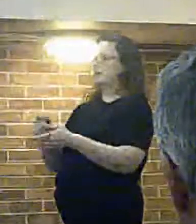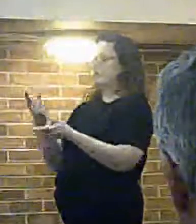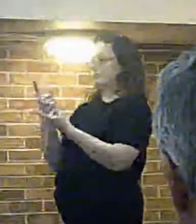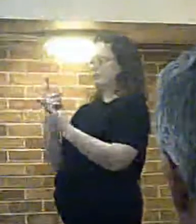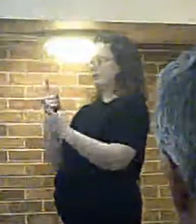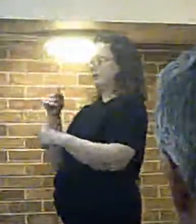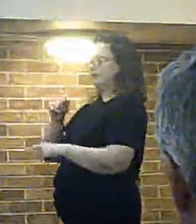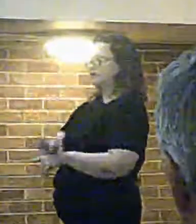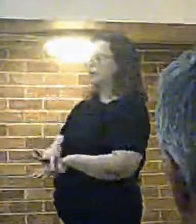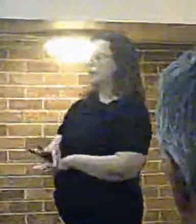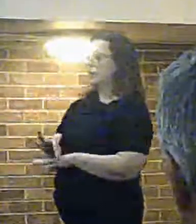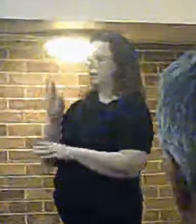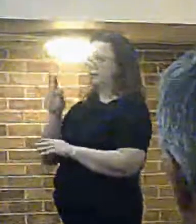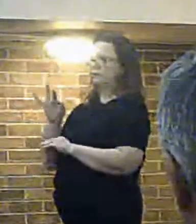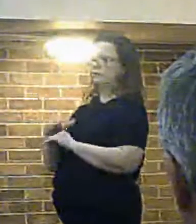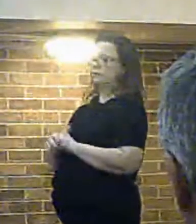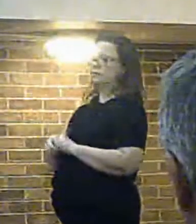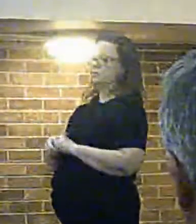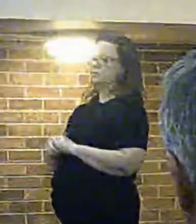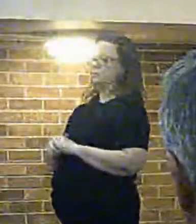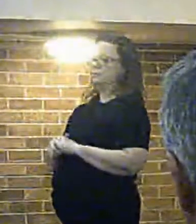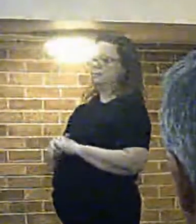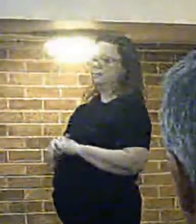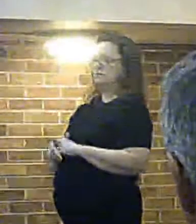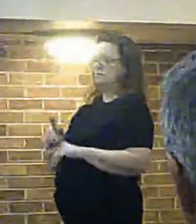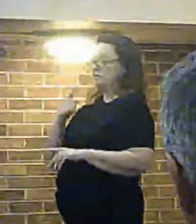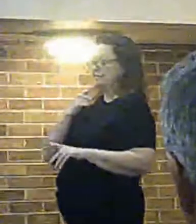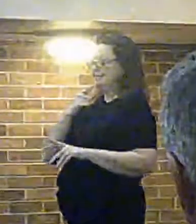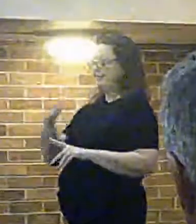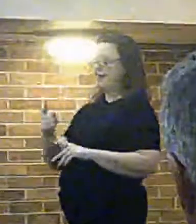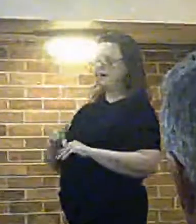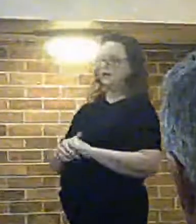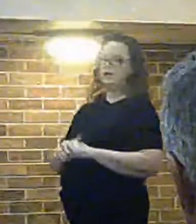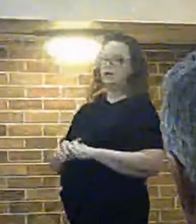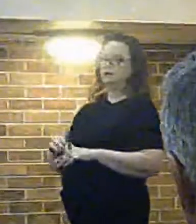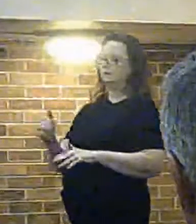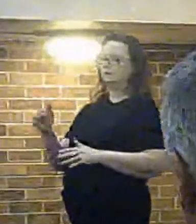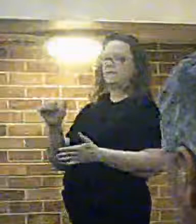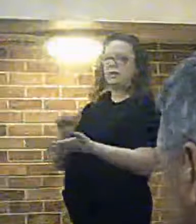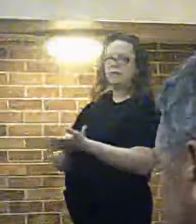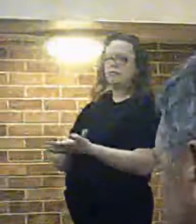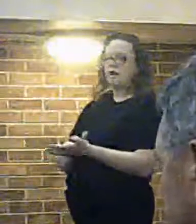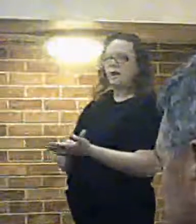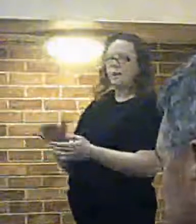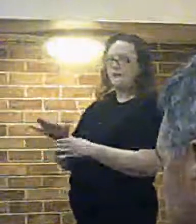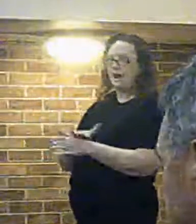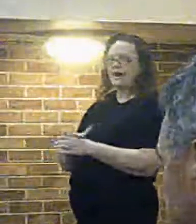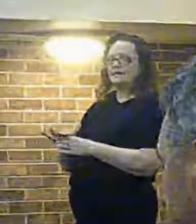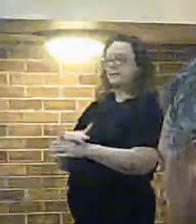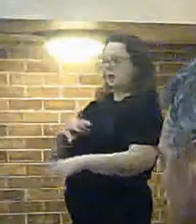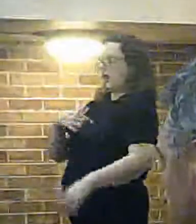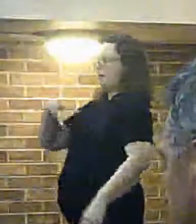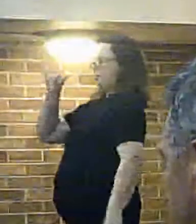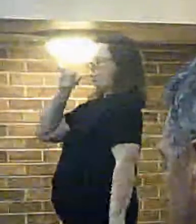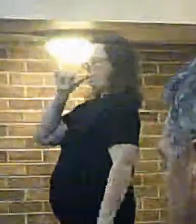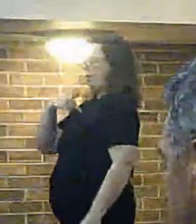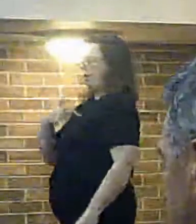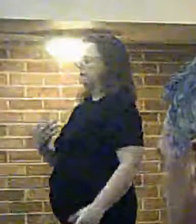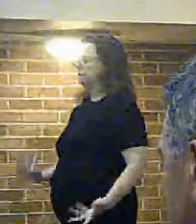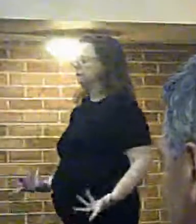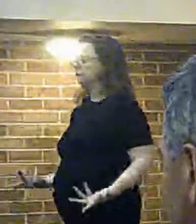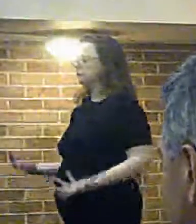opportunity to make those very arguments. We're just not the right people to make something. I know that you're, obviously,